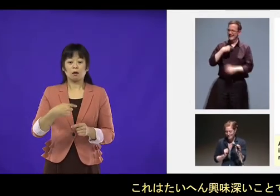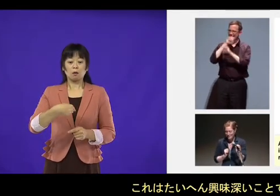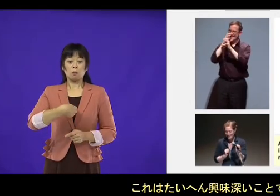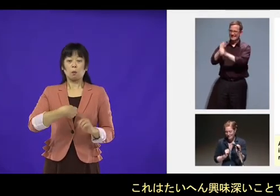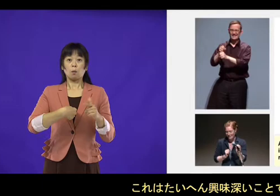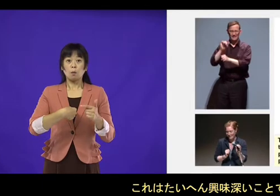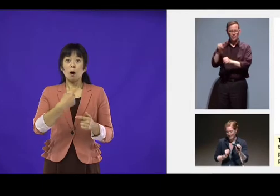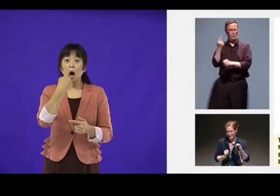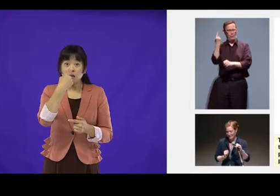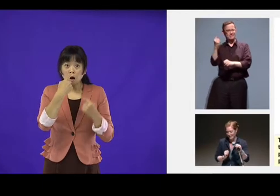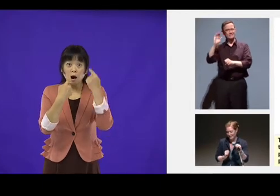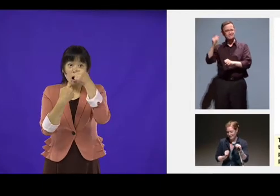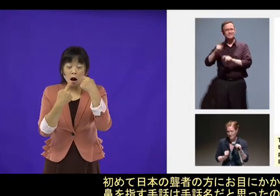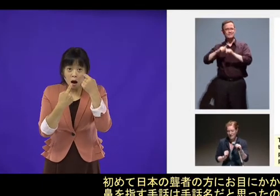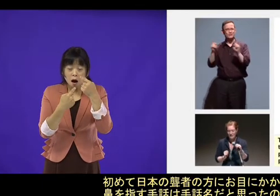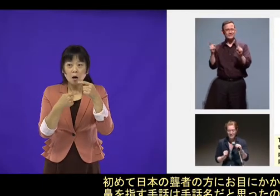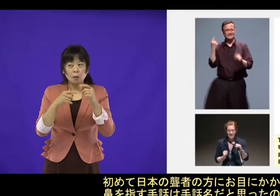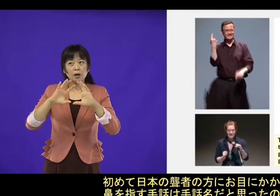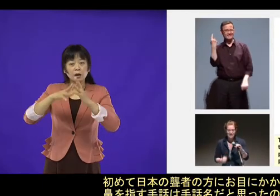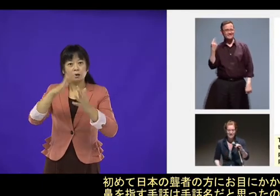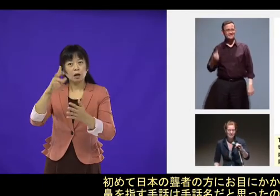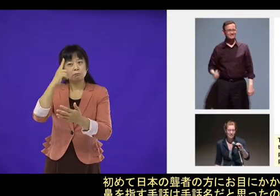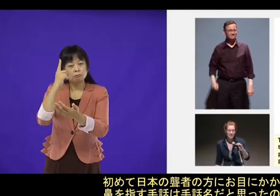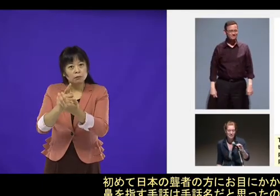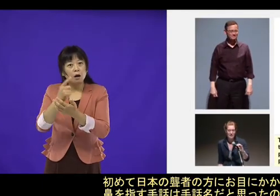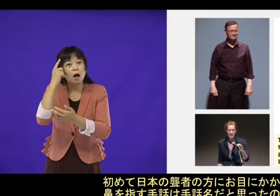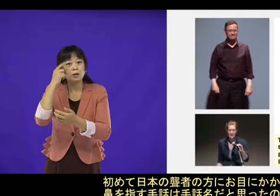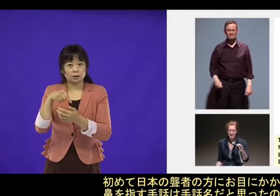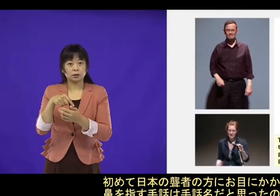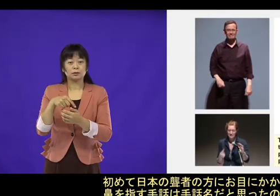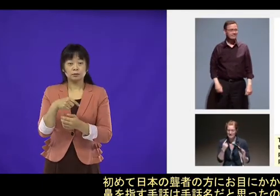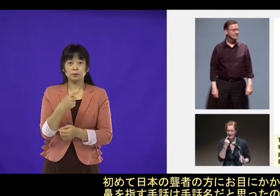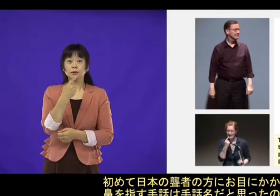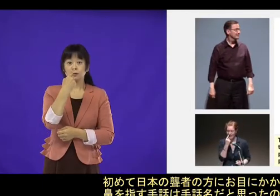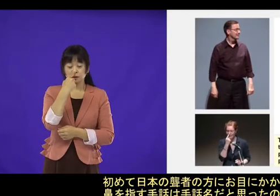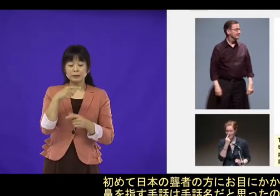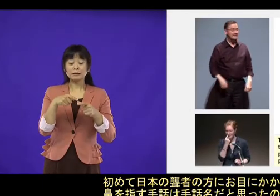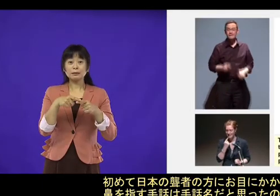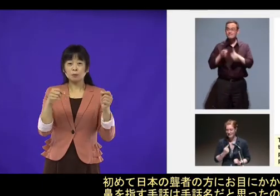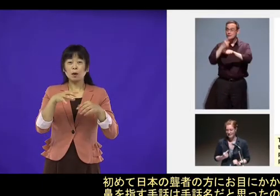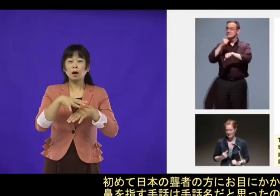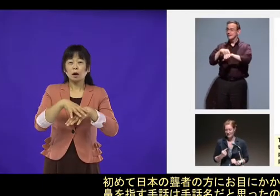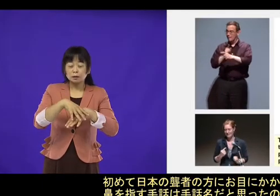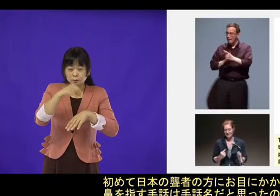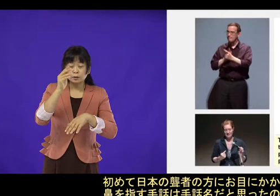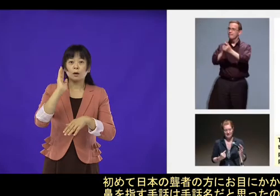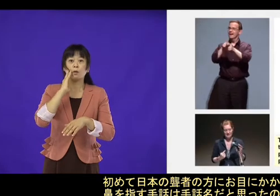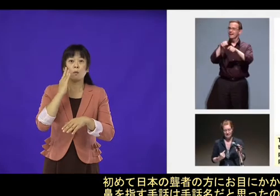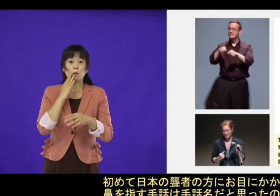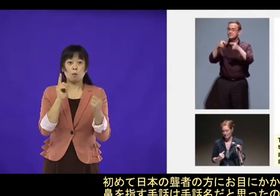interesting. First time when I met a deaf person, I thought this was his sign name.